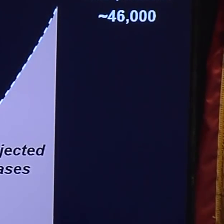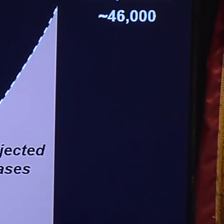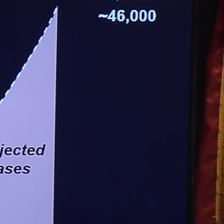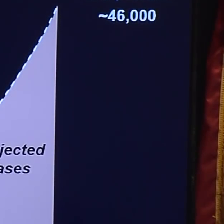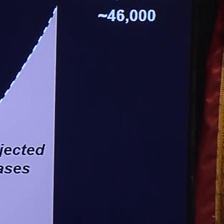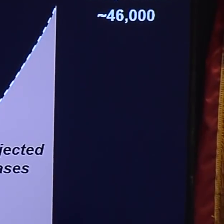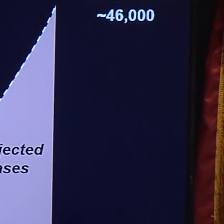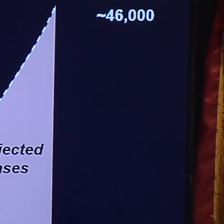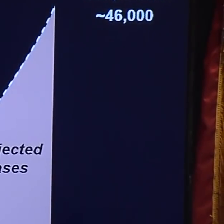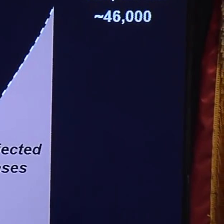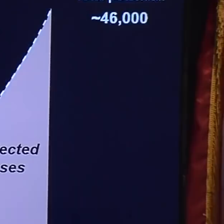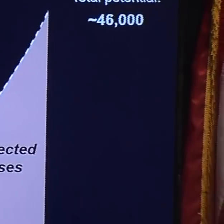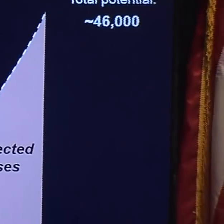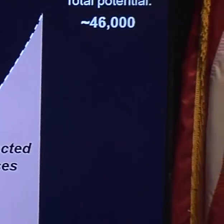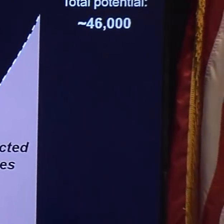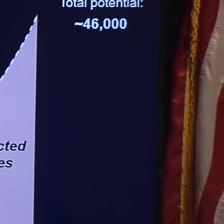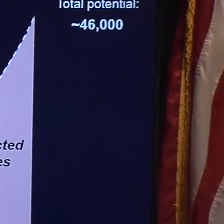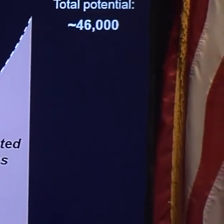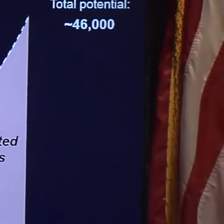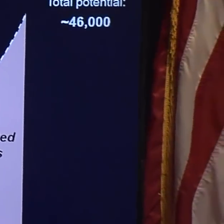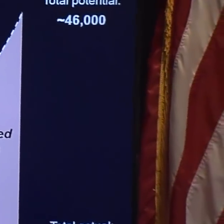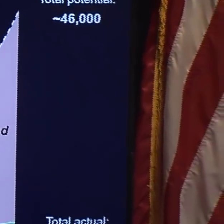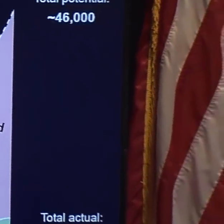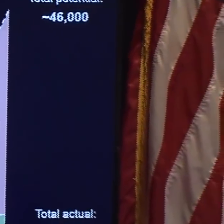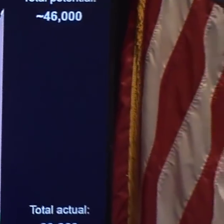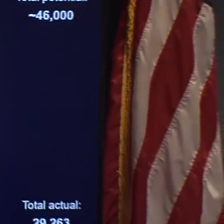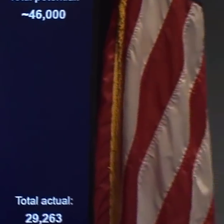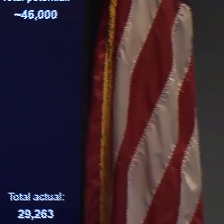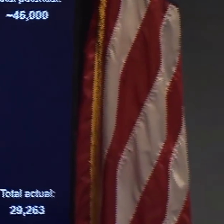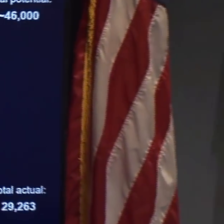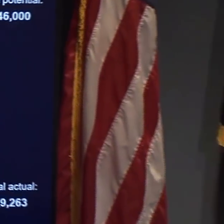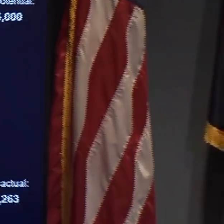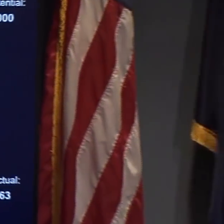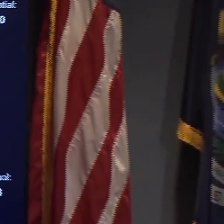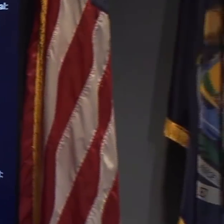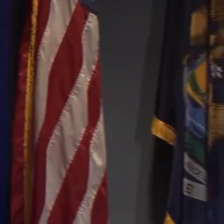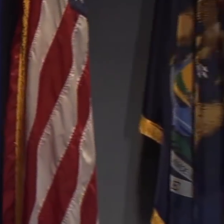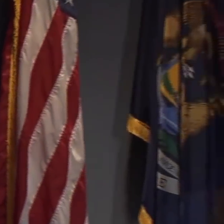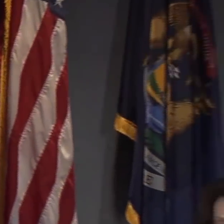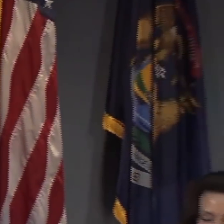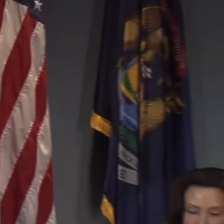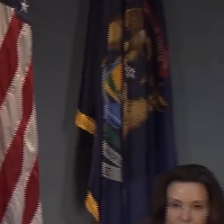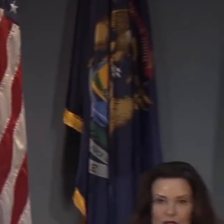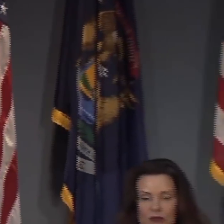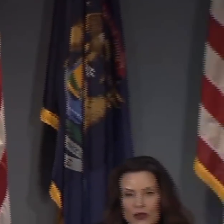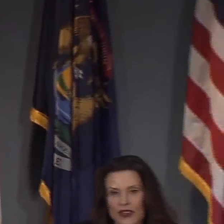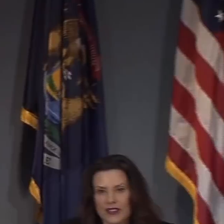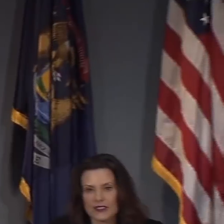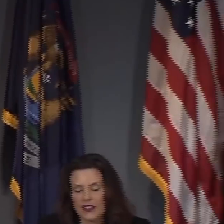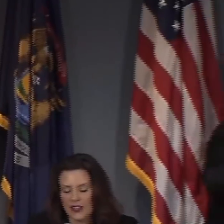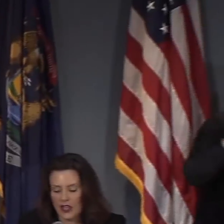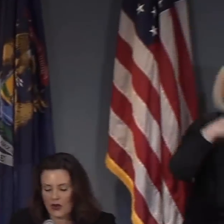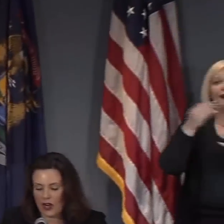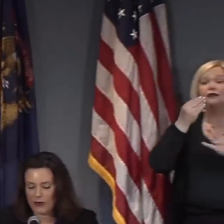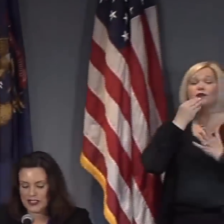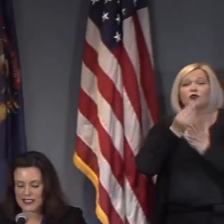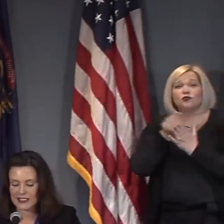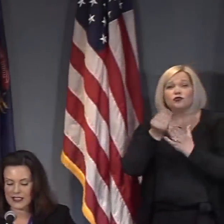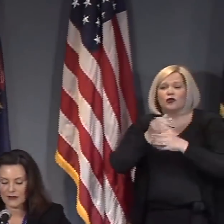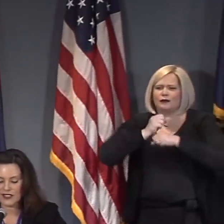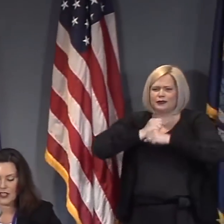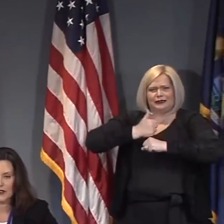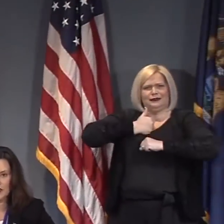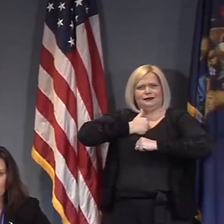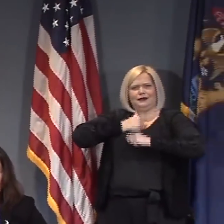are staying home and doing their part. The parents who are homeschooling their children, the grocery store employees who are